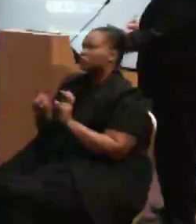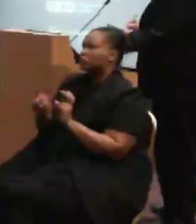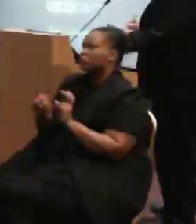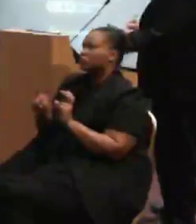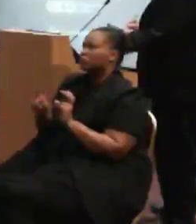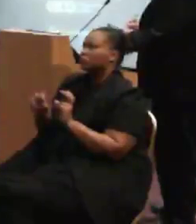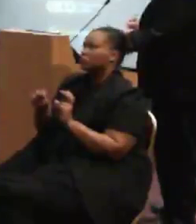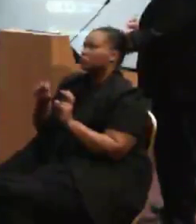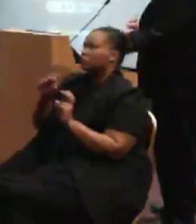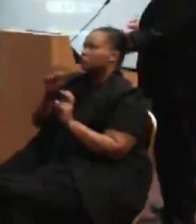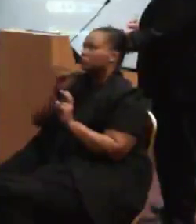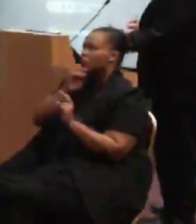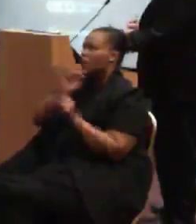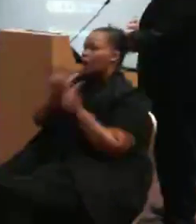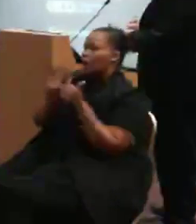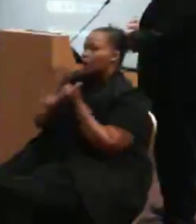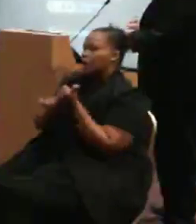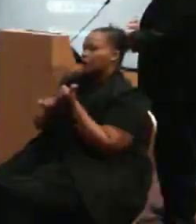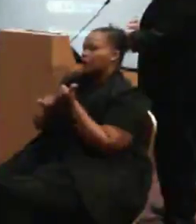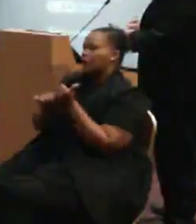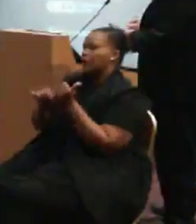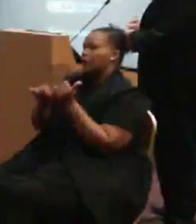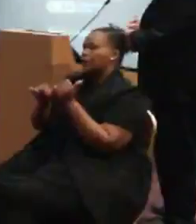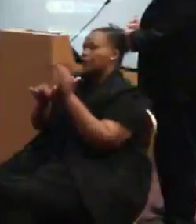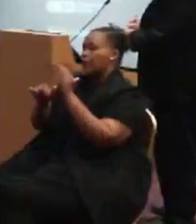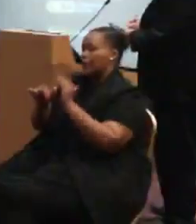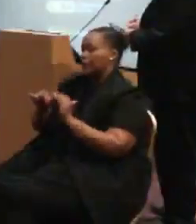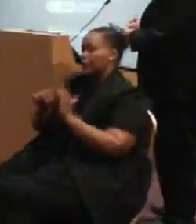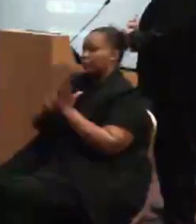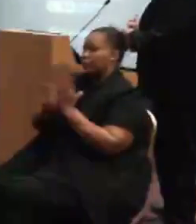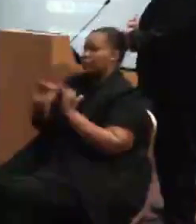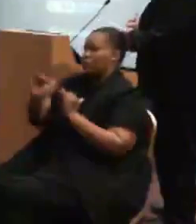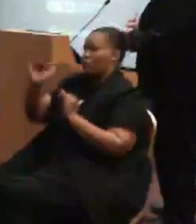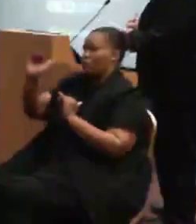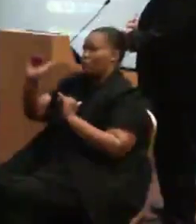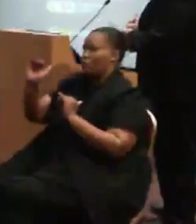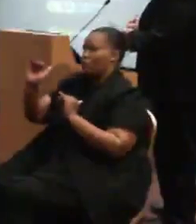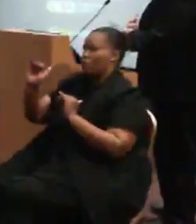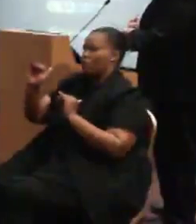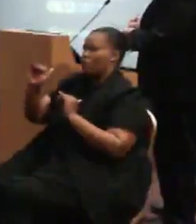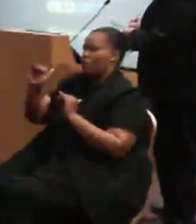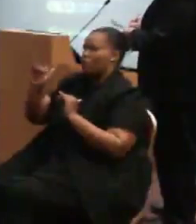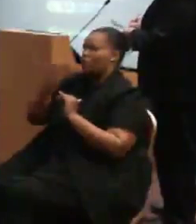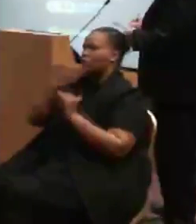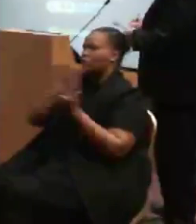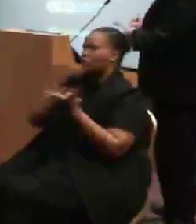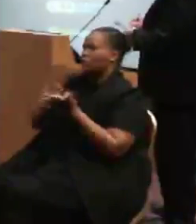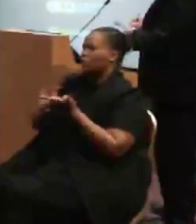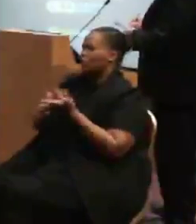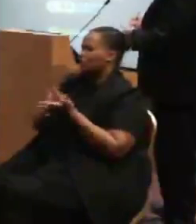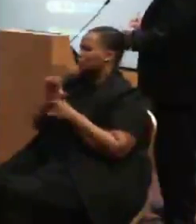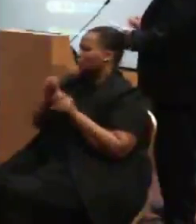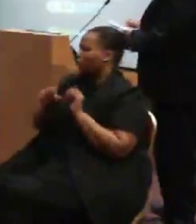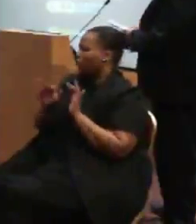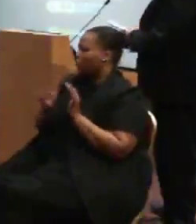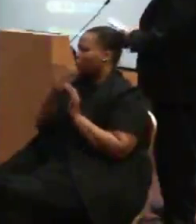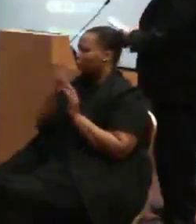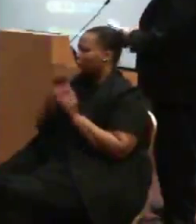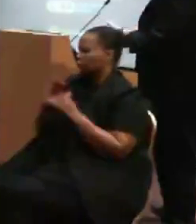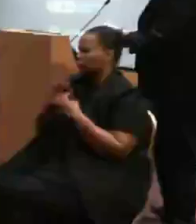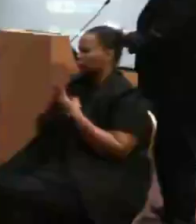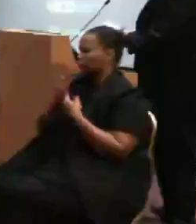the debt, but you said the assets at market value. If you can just show us those calculations, just so